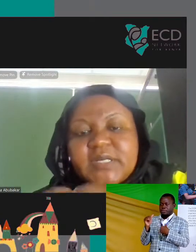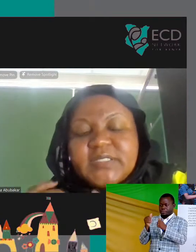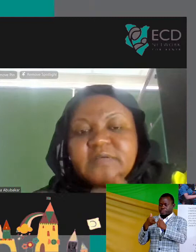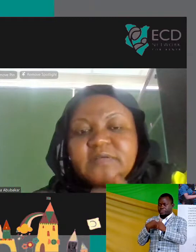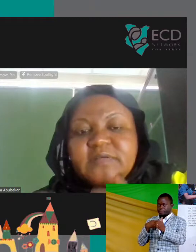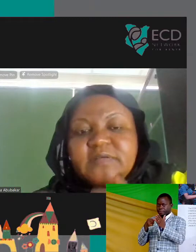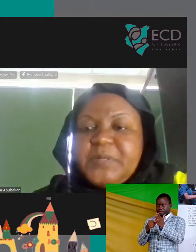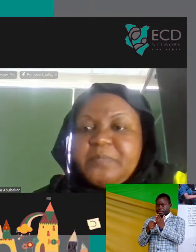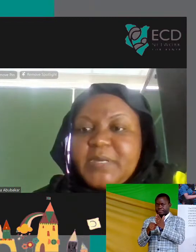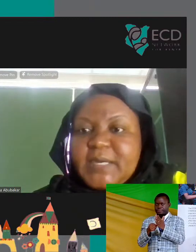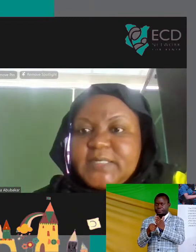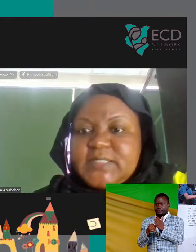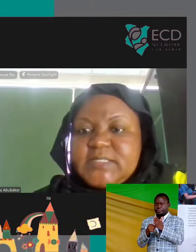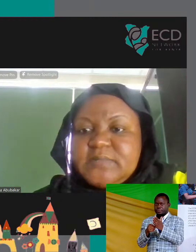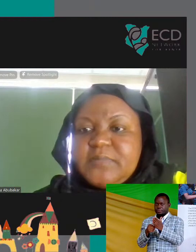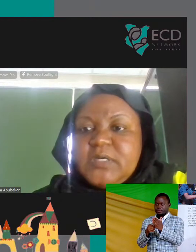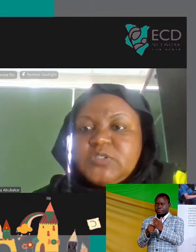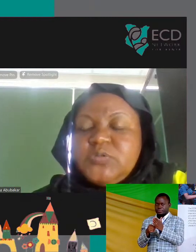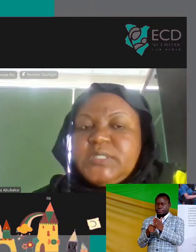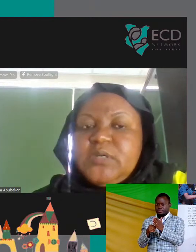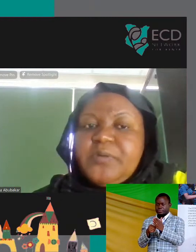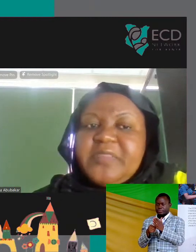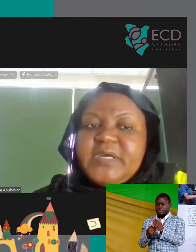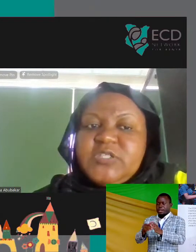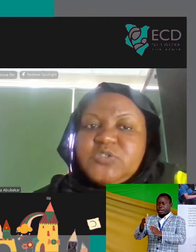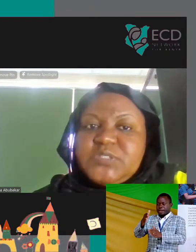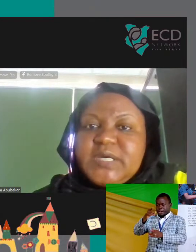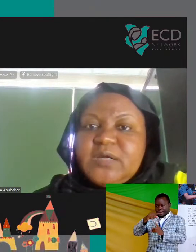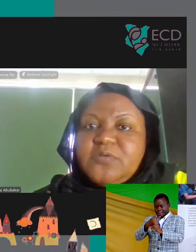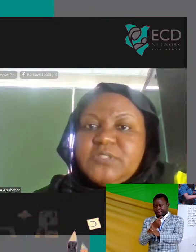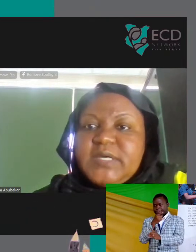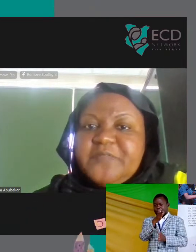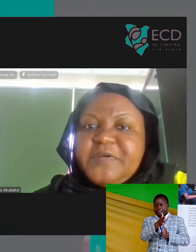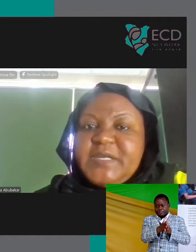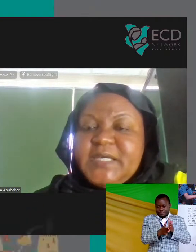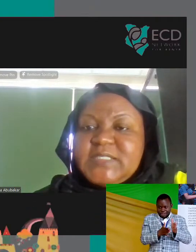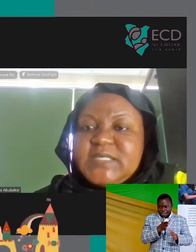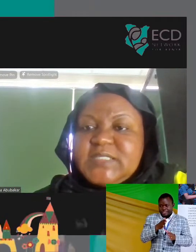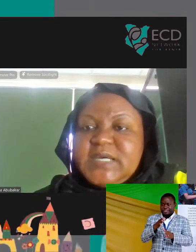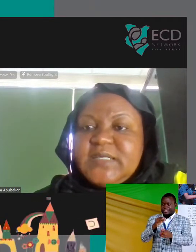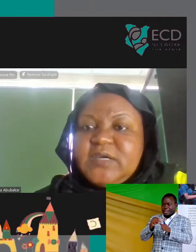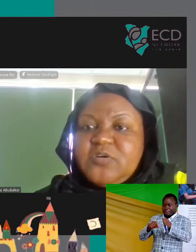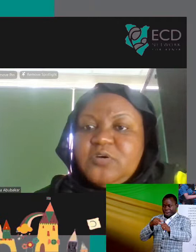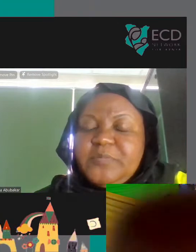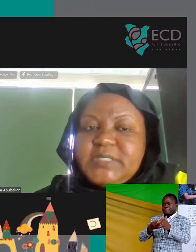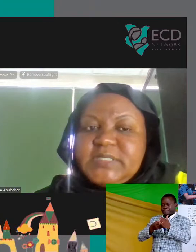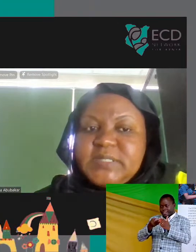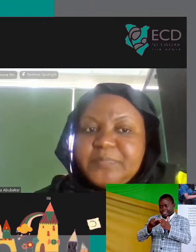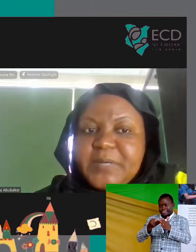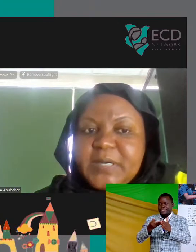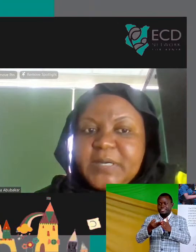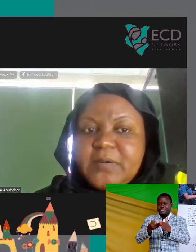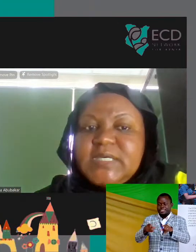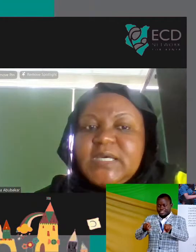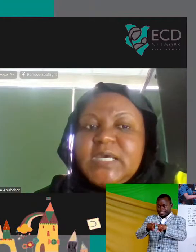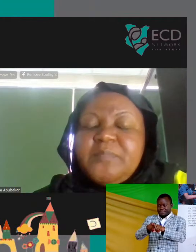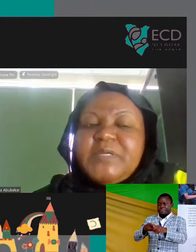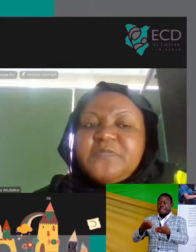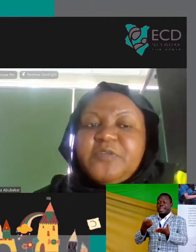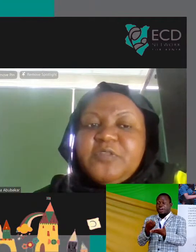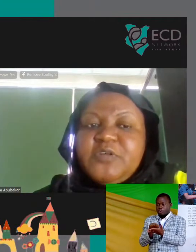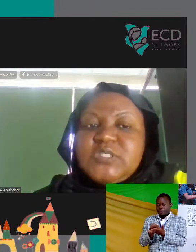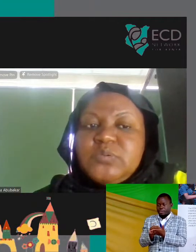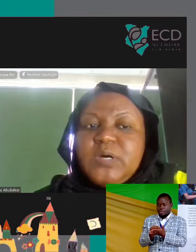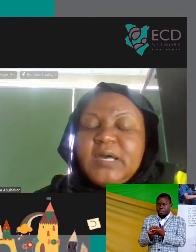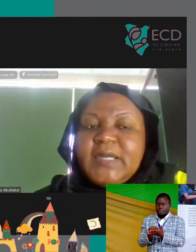they've already developed coping mechanism to deal with the issues around finances and economic disempowerment.